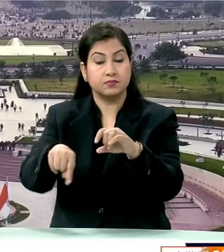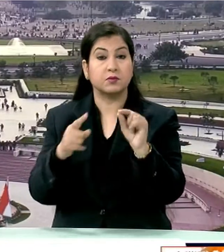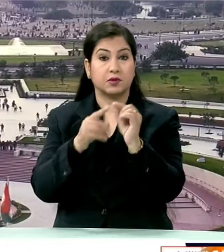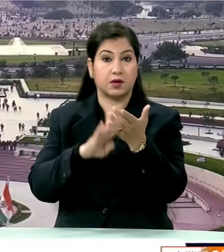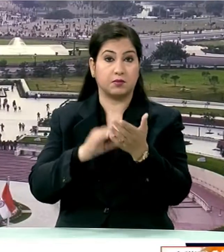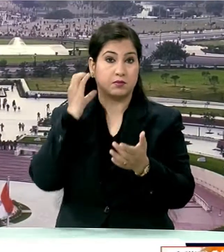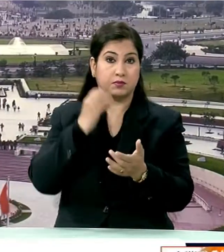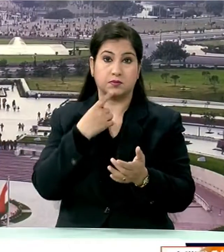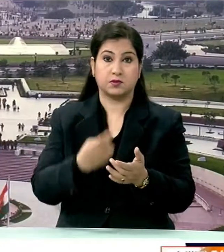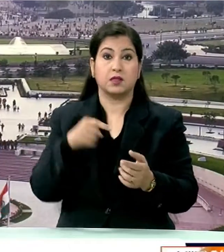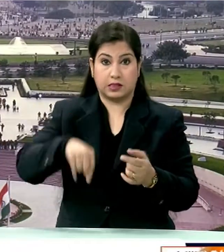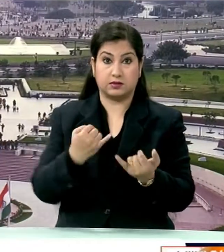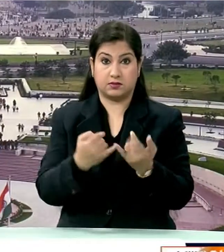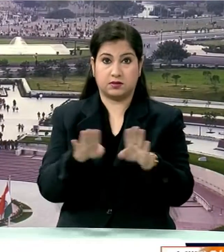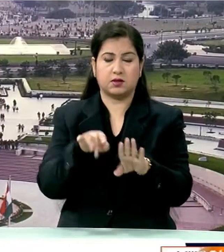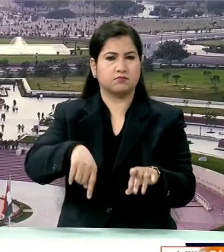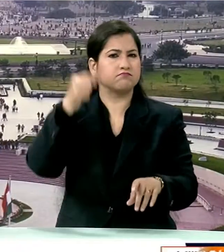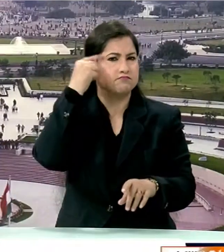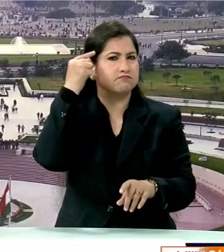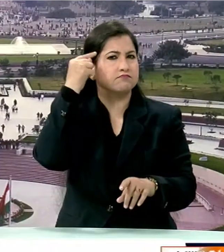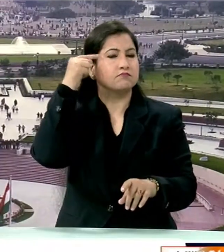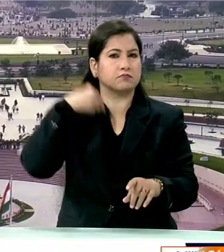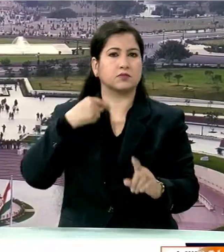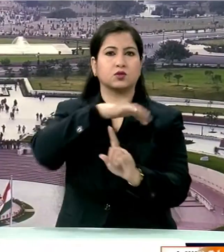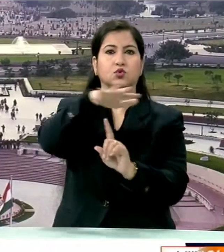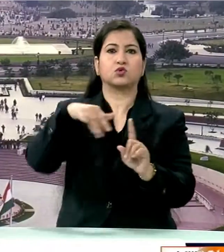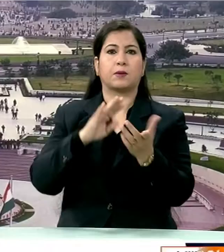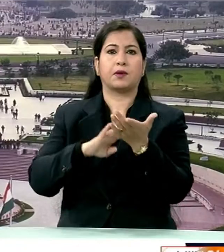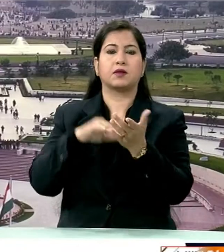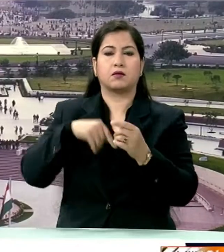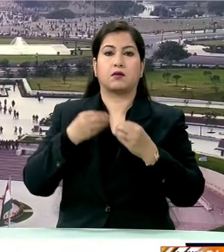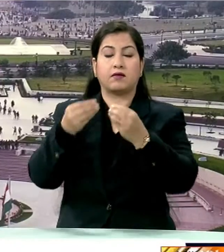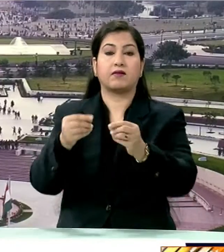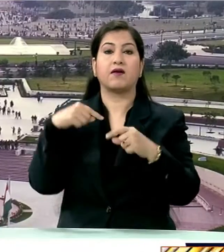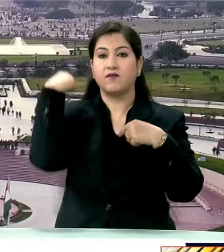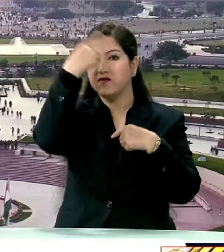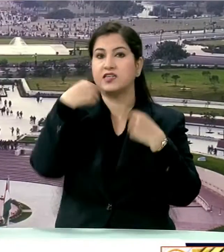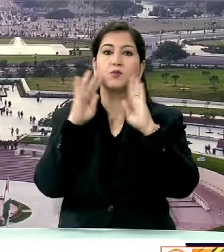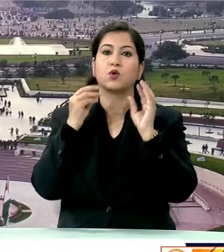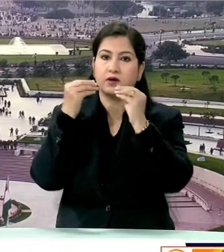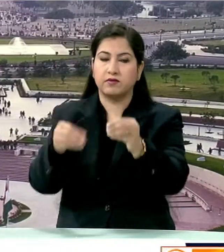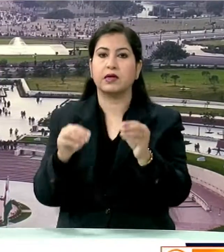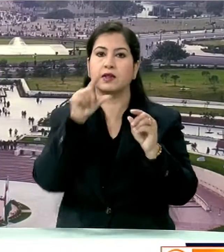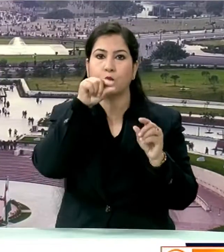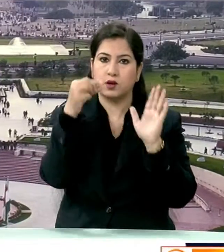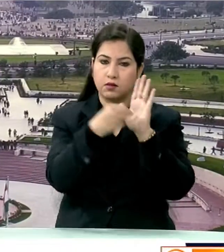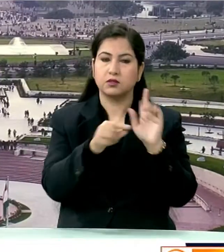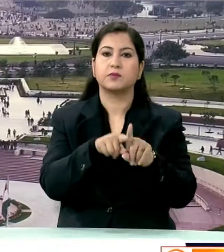PM announces this Sunday, thinking of giving up my social media accounts on Facebook, Twitter, Instagram and